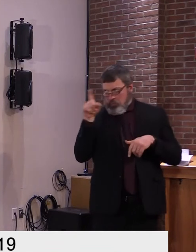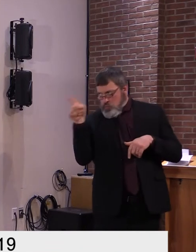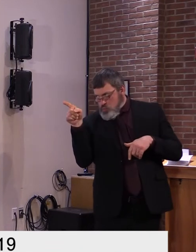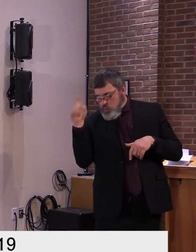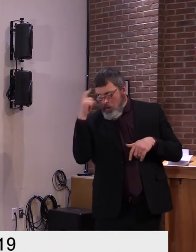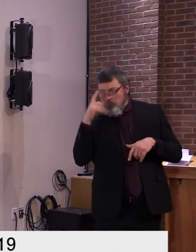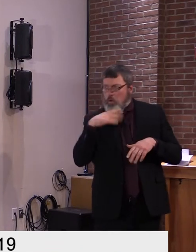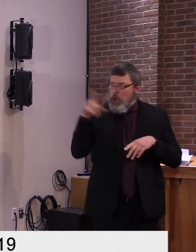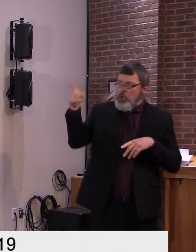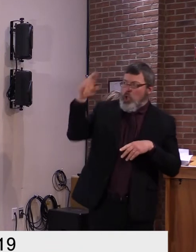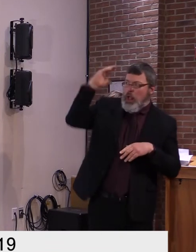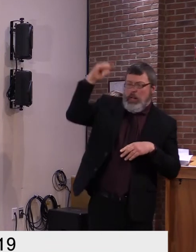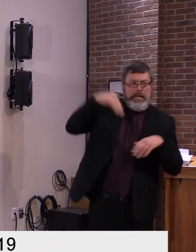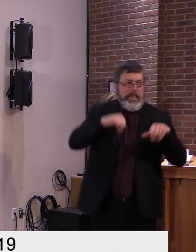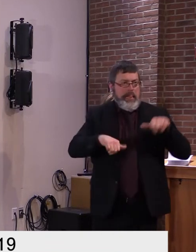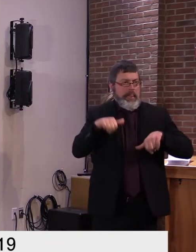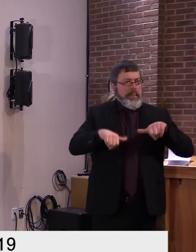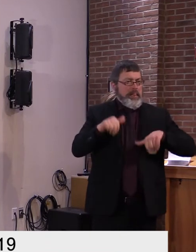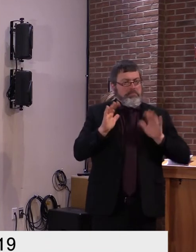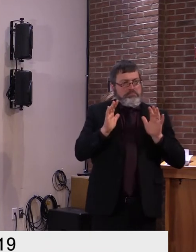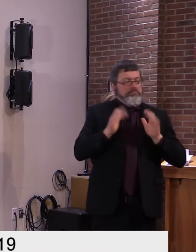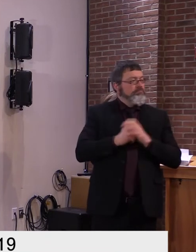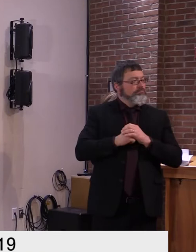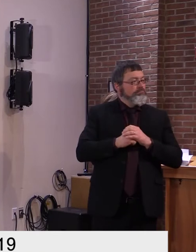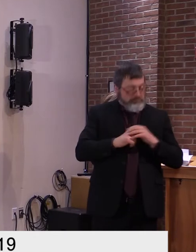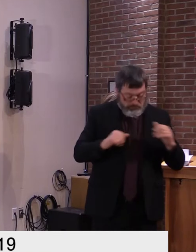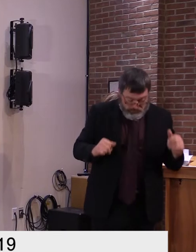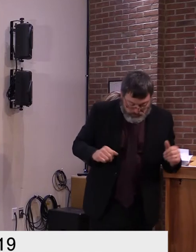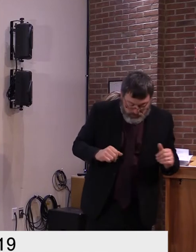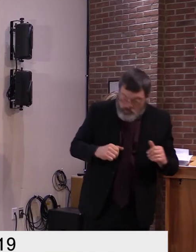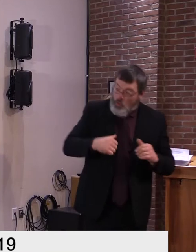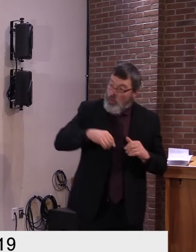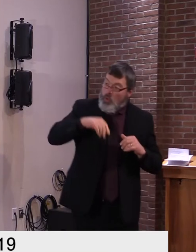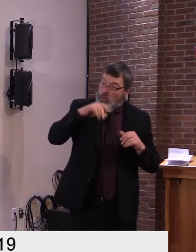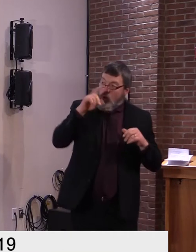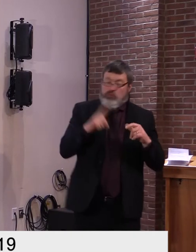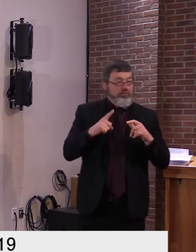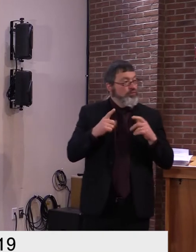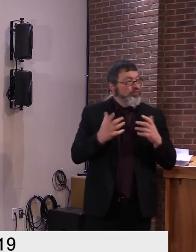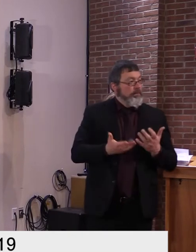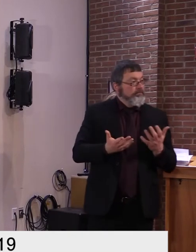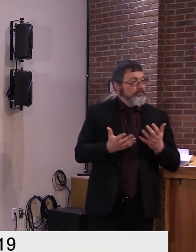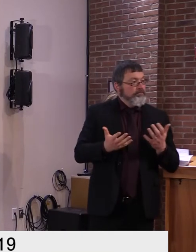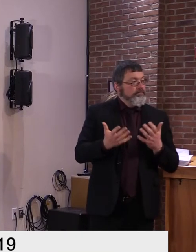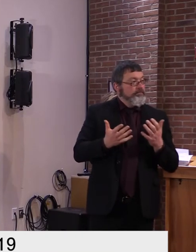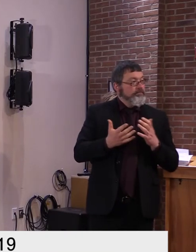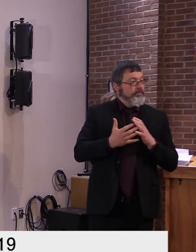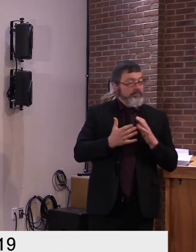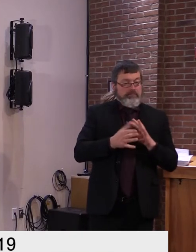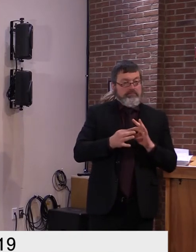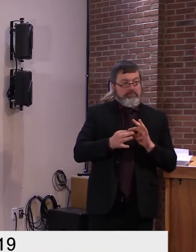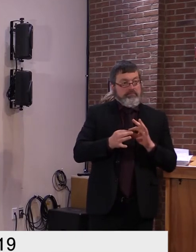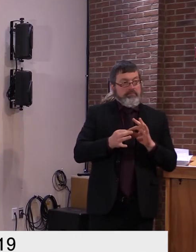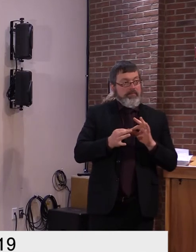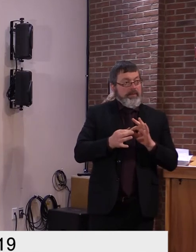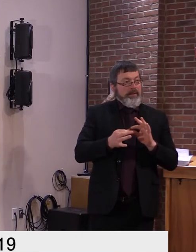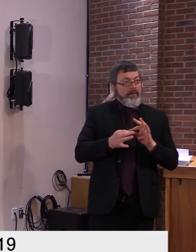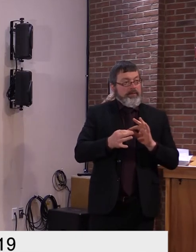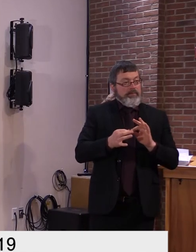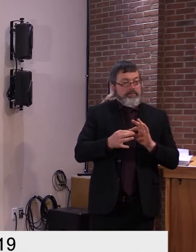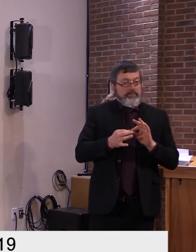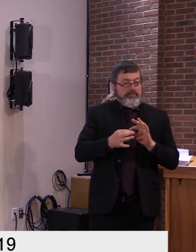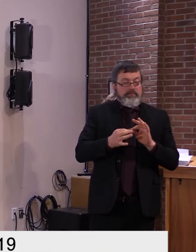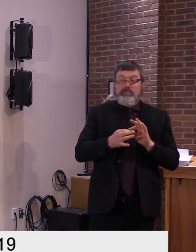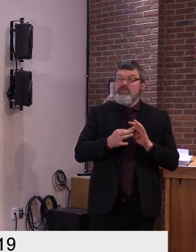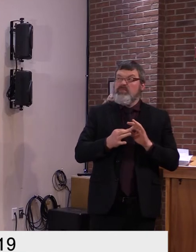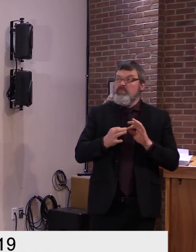along the same lines questioning as Aaron. So the Social Equity Caucus recently sent you both a letter